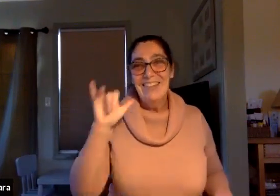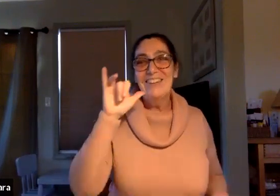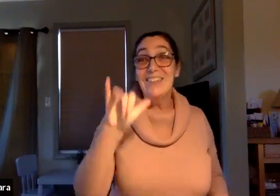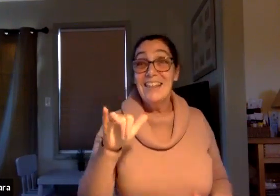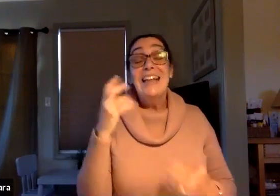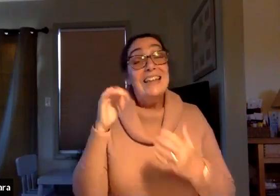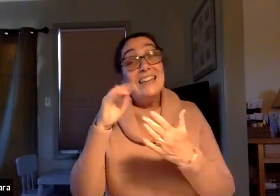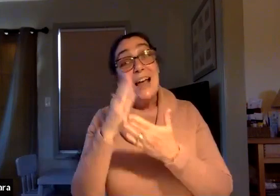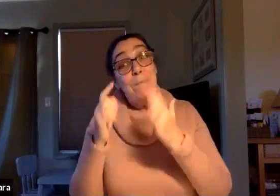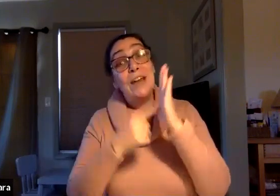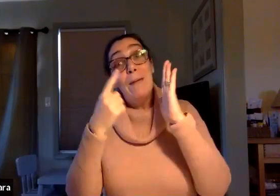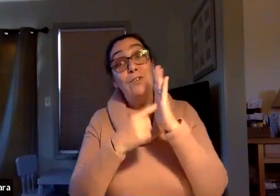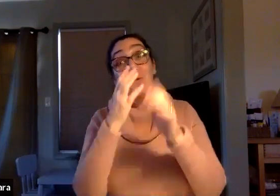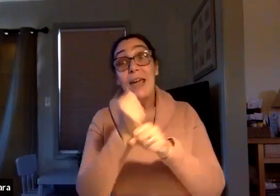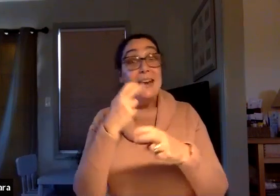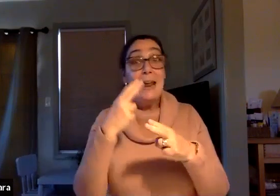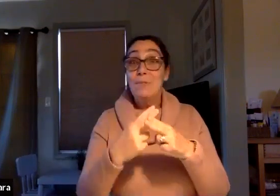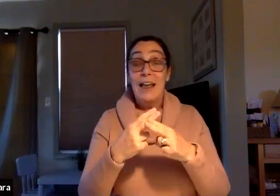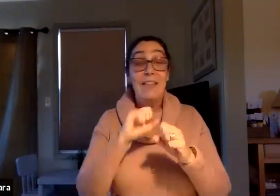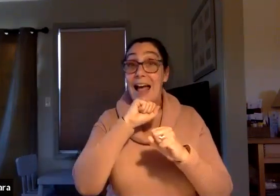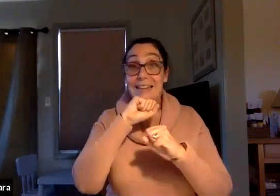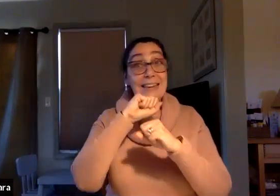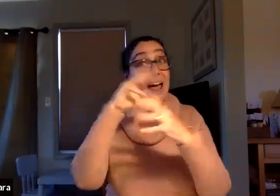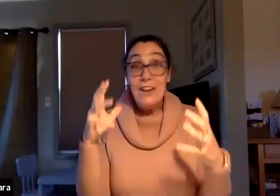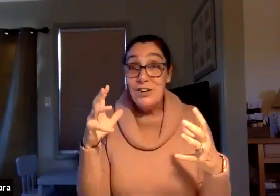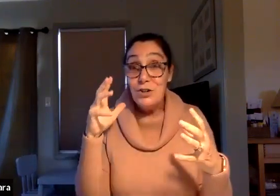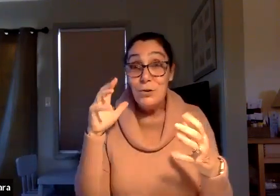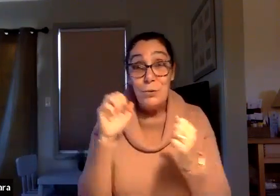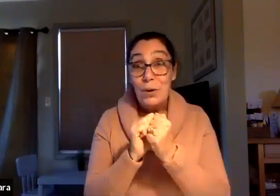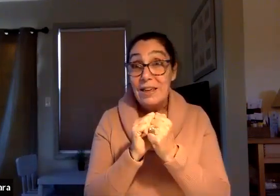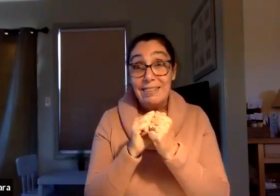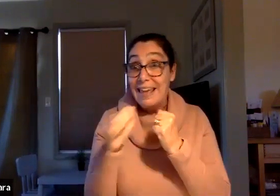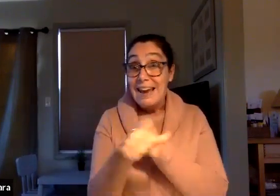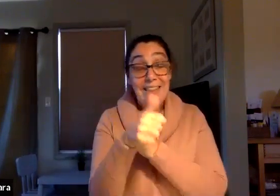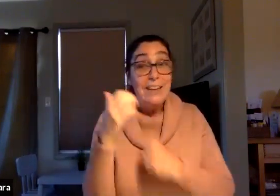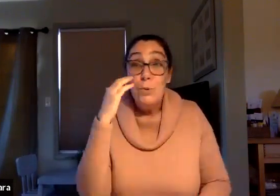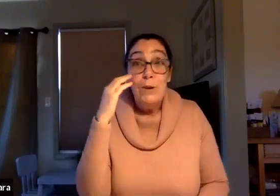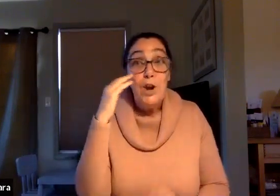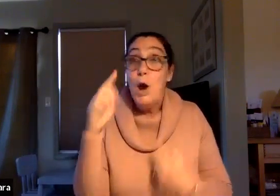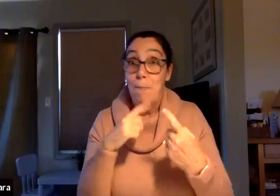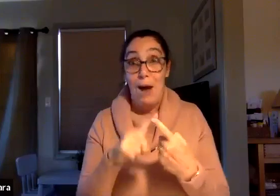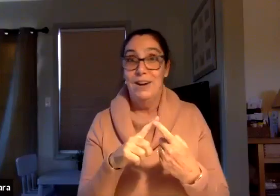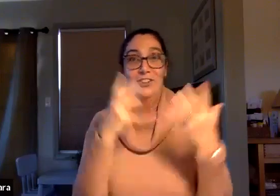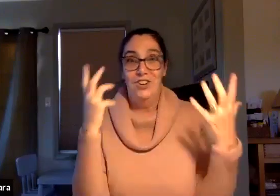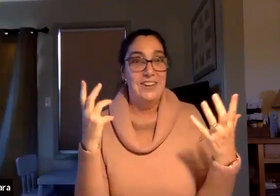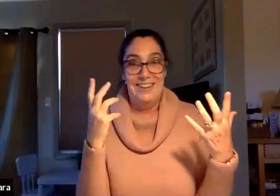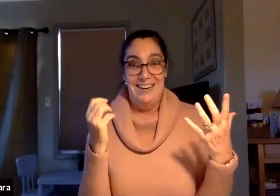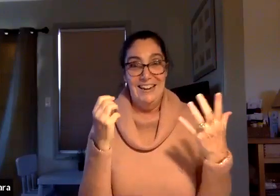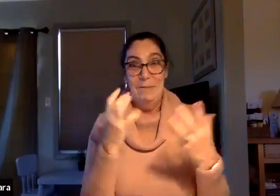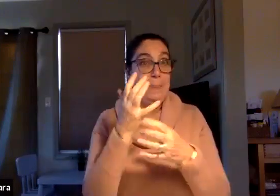So sometimes you get a name sign that has nothing to do with anything you even know about. It's just you